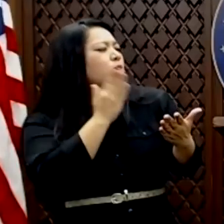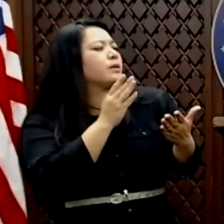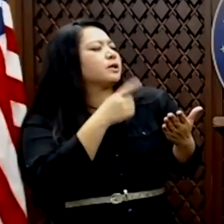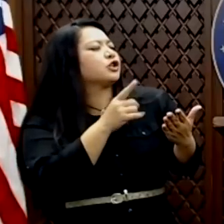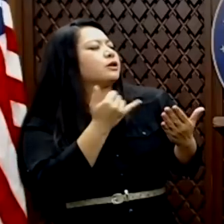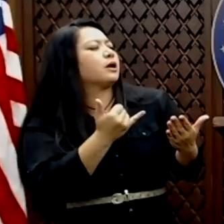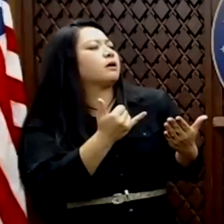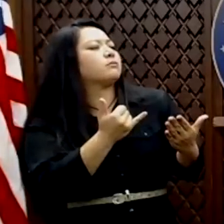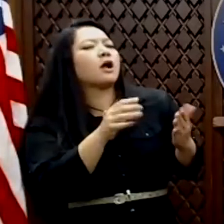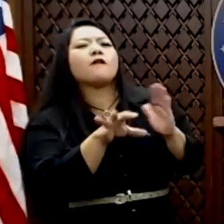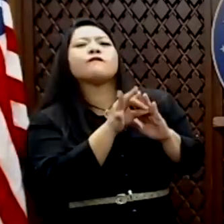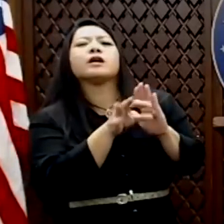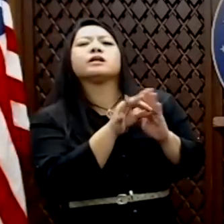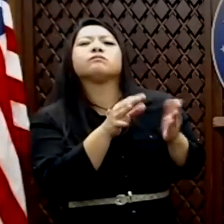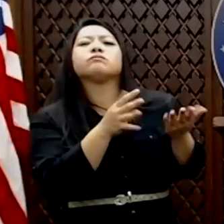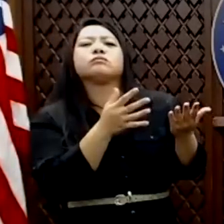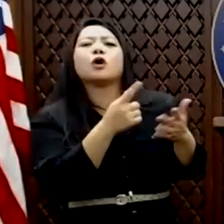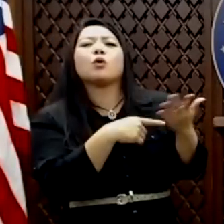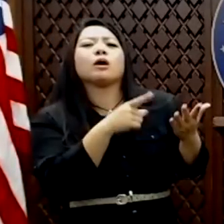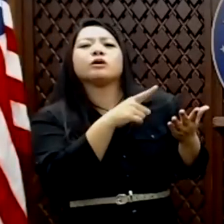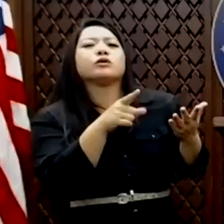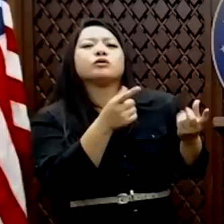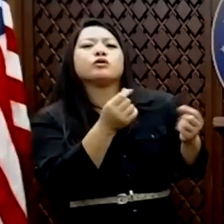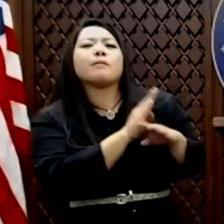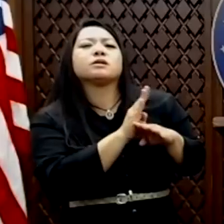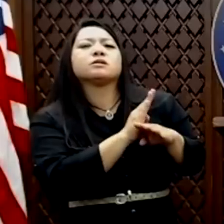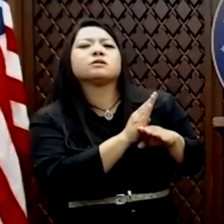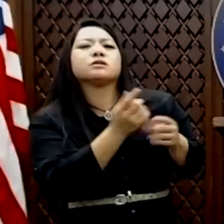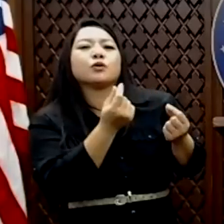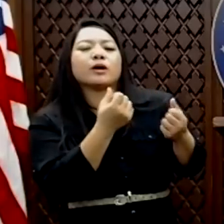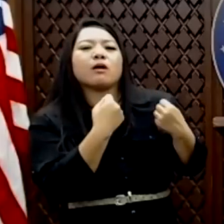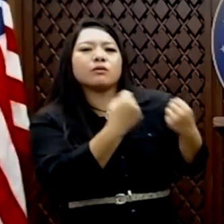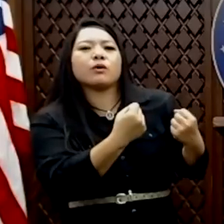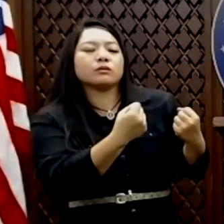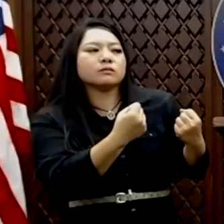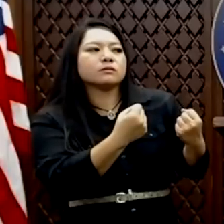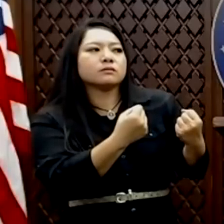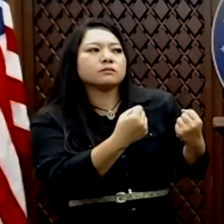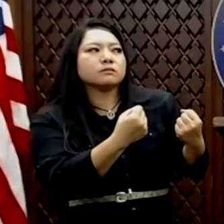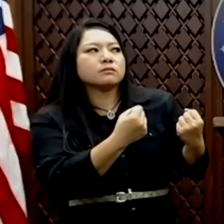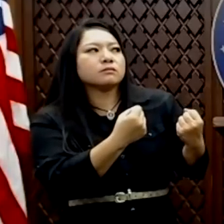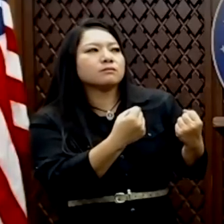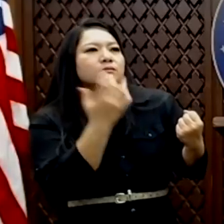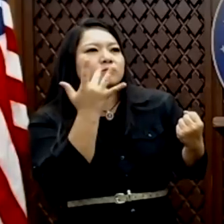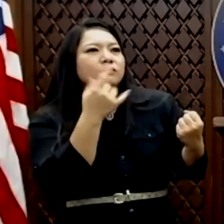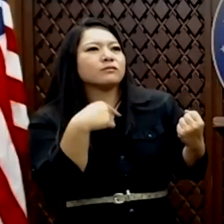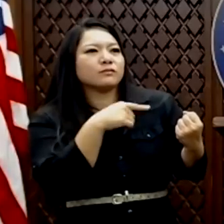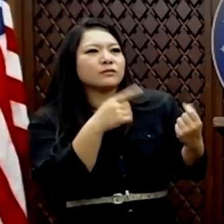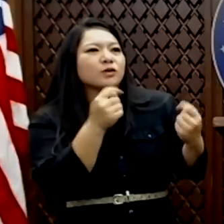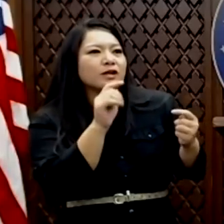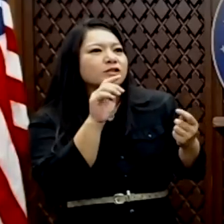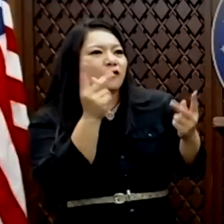They'll be finding out what your business is on the road, and that's why we're trying to figure